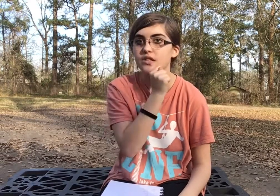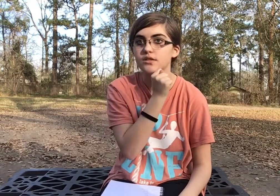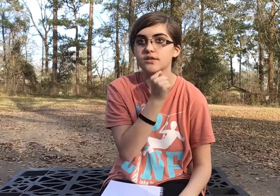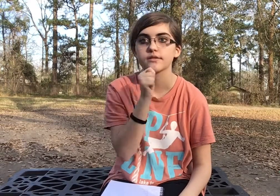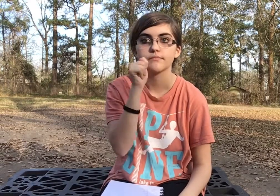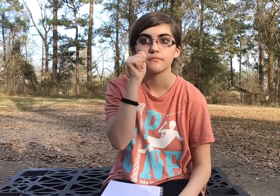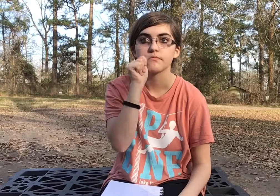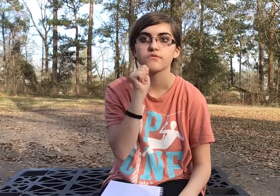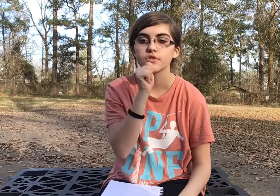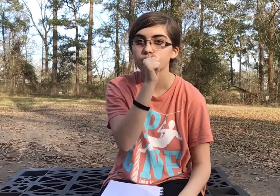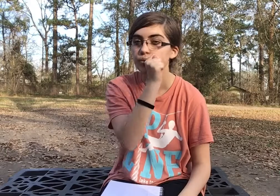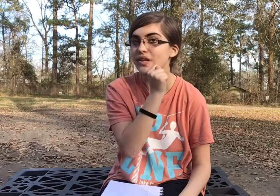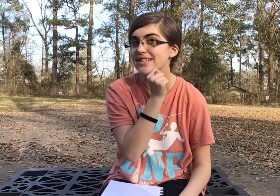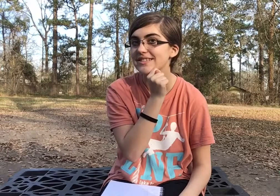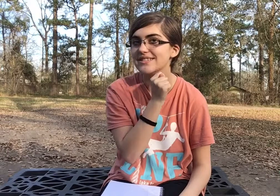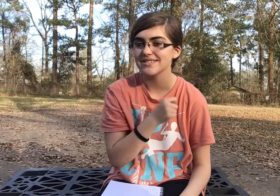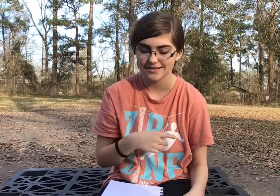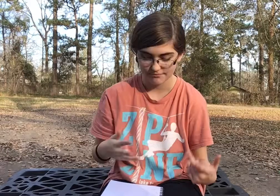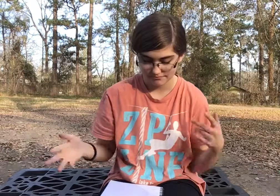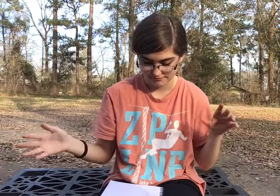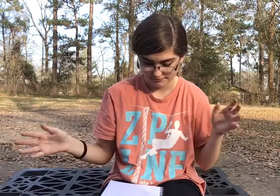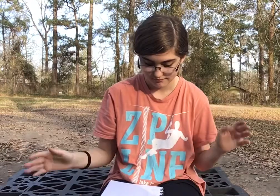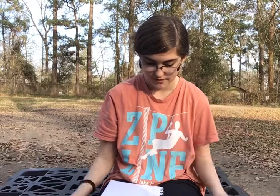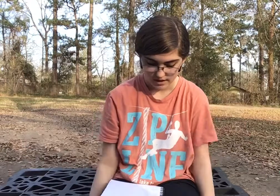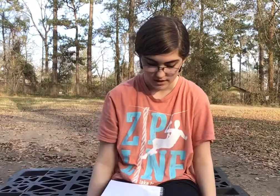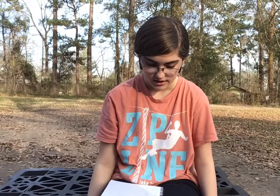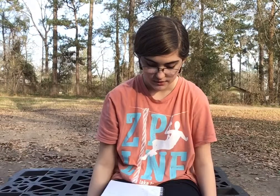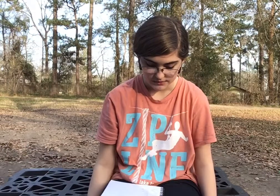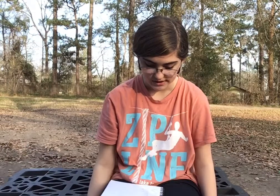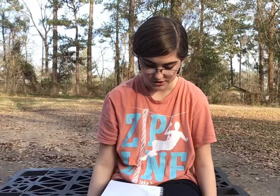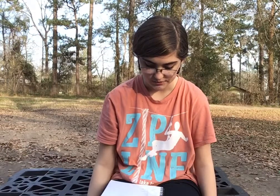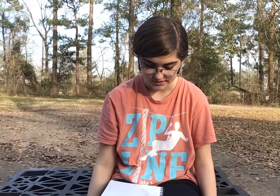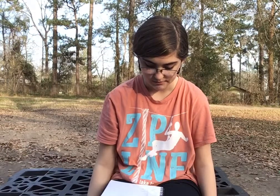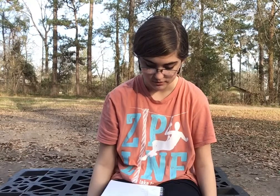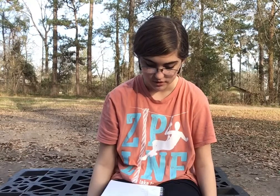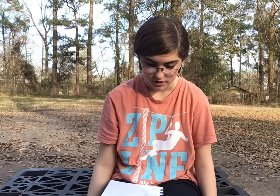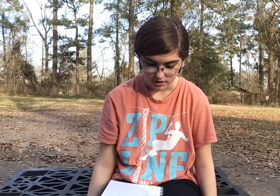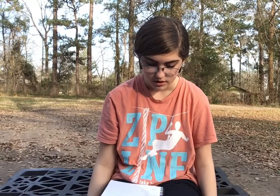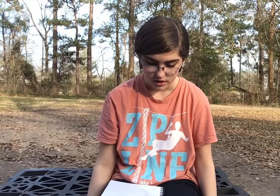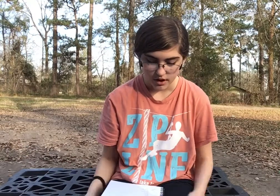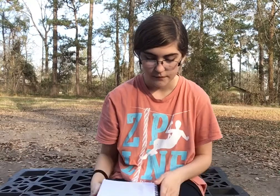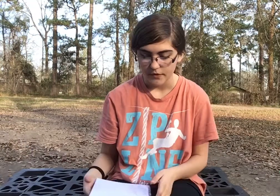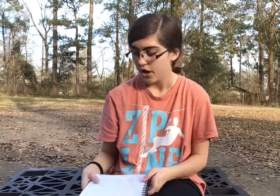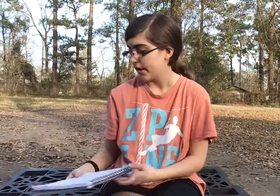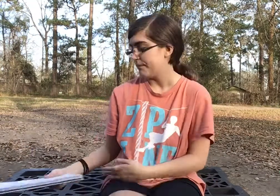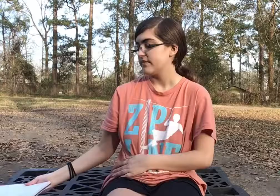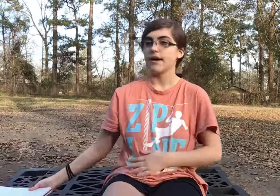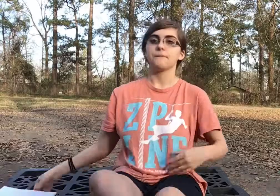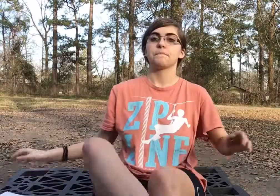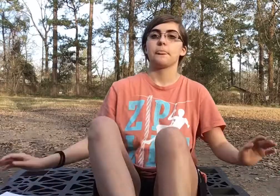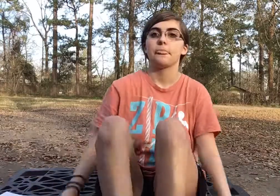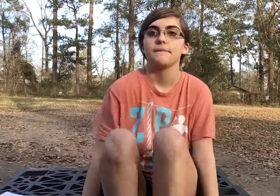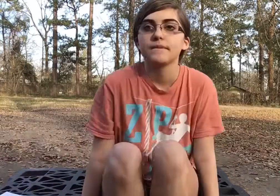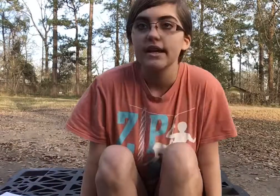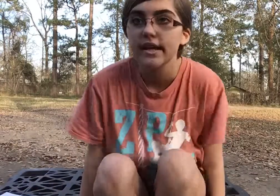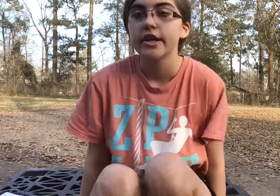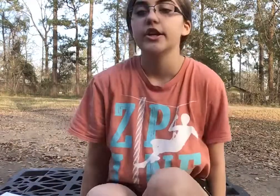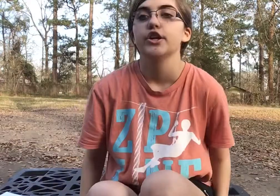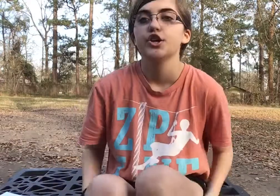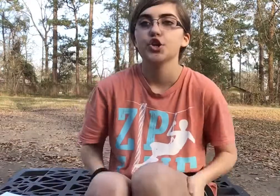Twins. Twins. That one was actually really simple. Huh. Okay, now here are